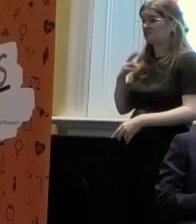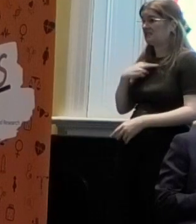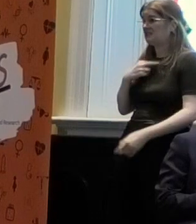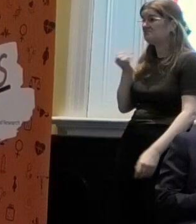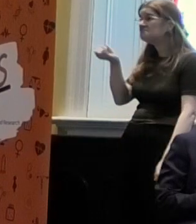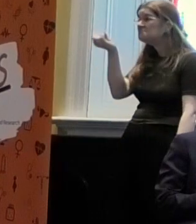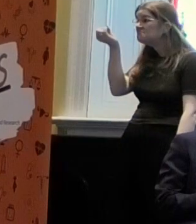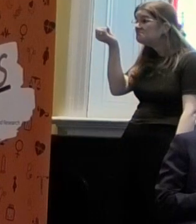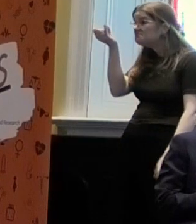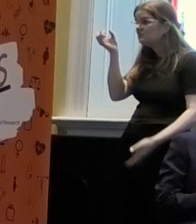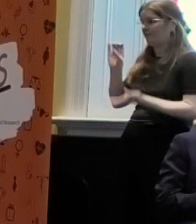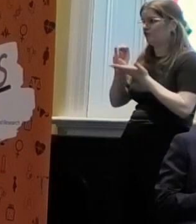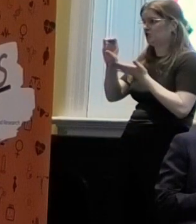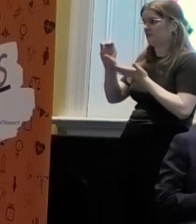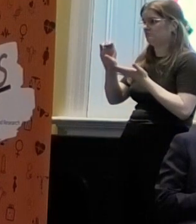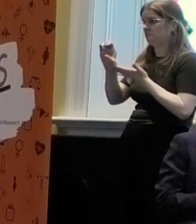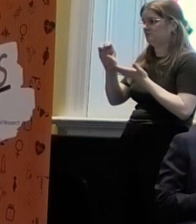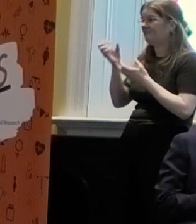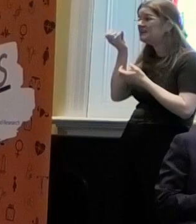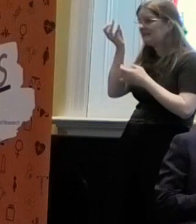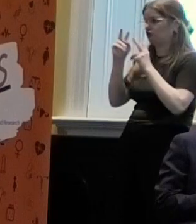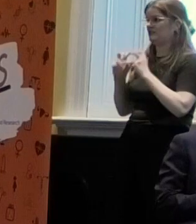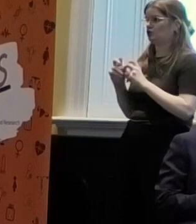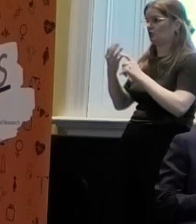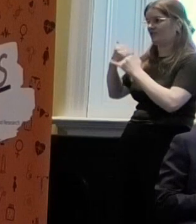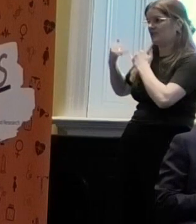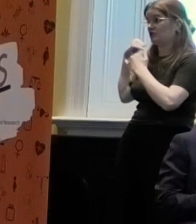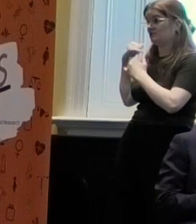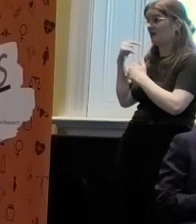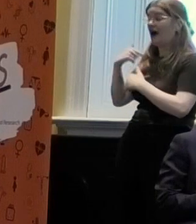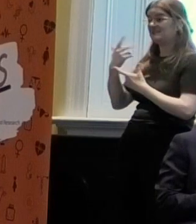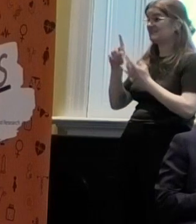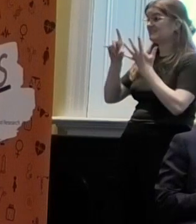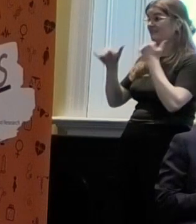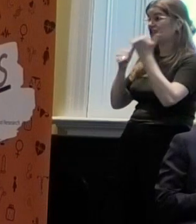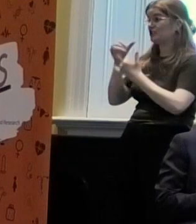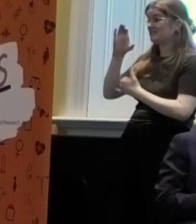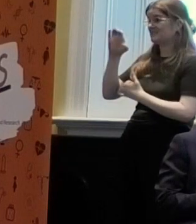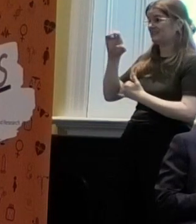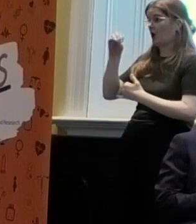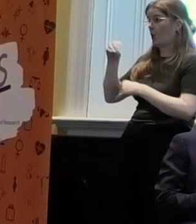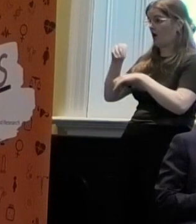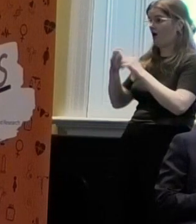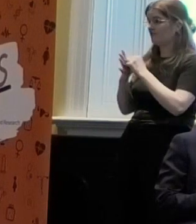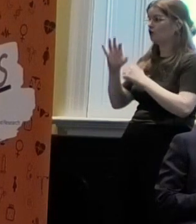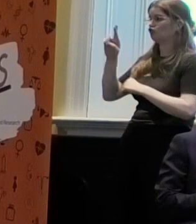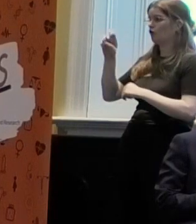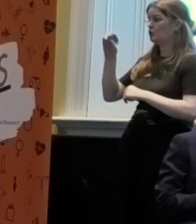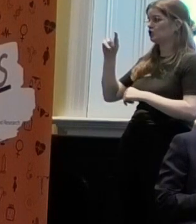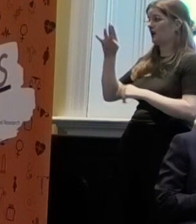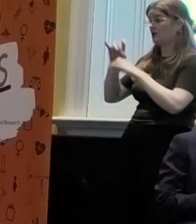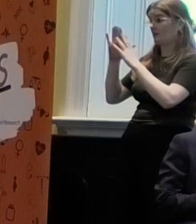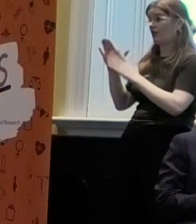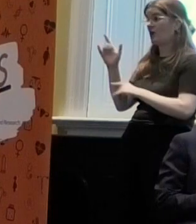relatively underfunded and under-resourced. I spent 7 years as CEO of the Rotunda, and one of our biggest goals was to